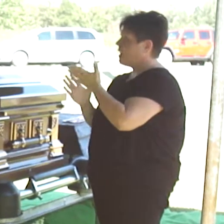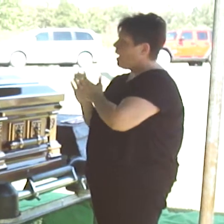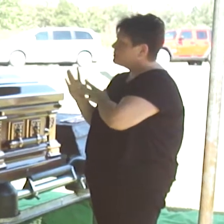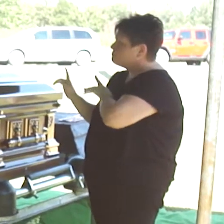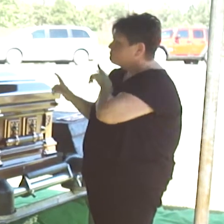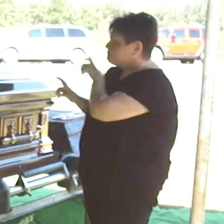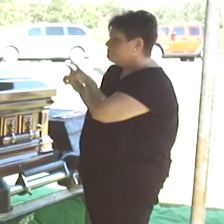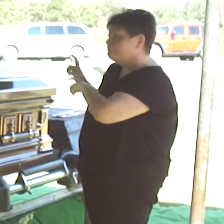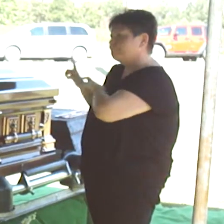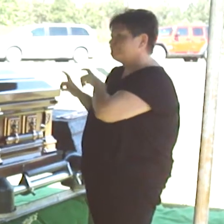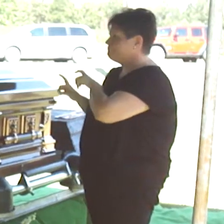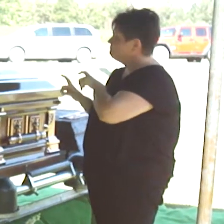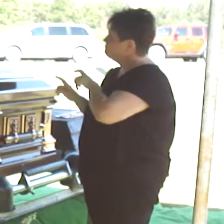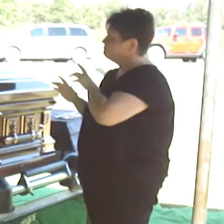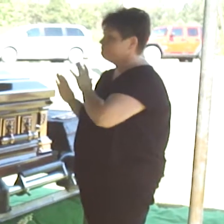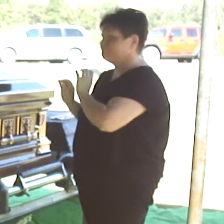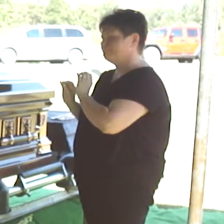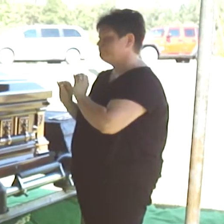her questions.